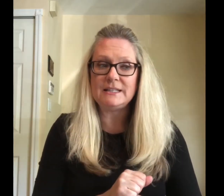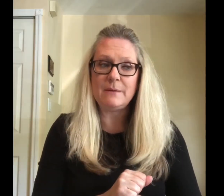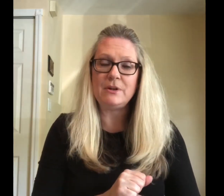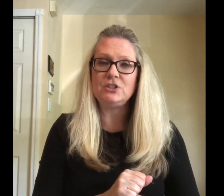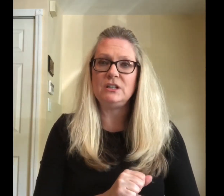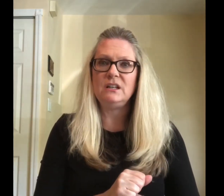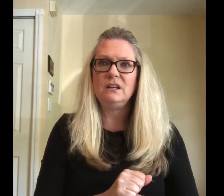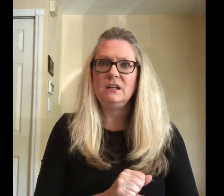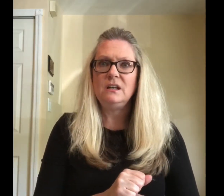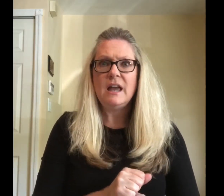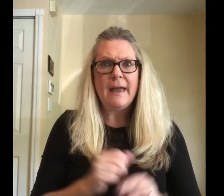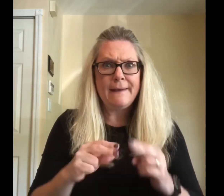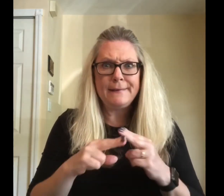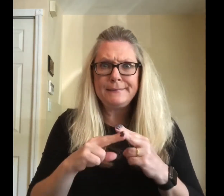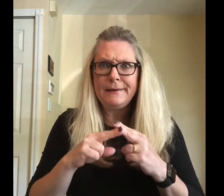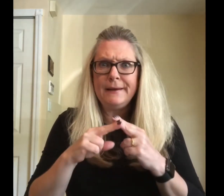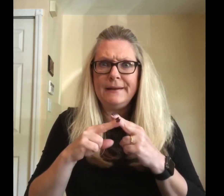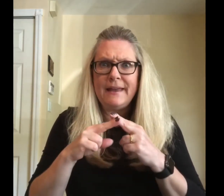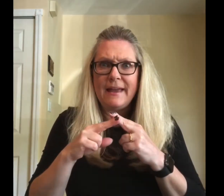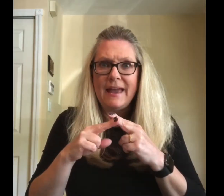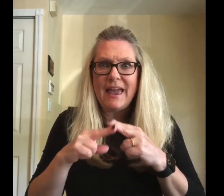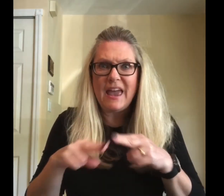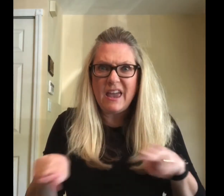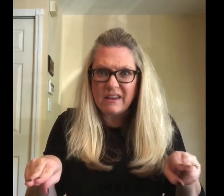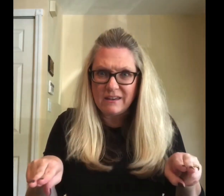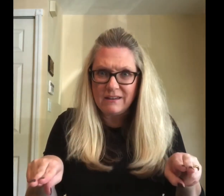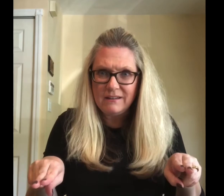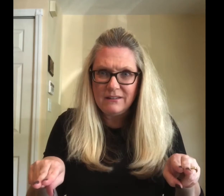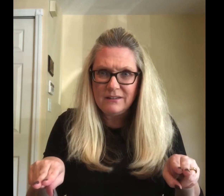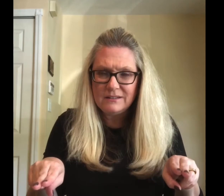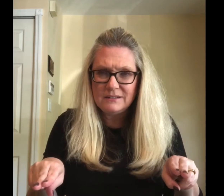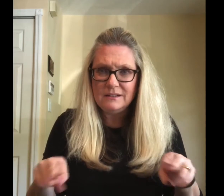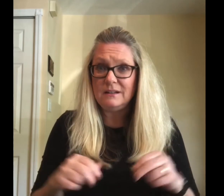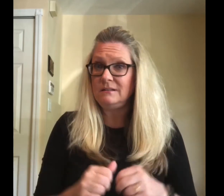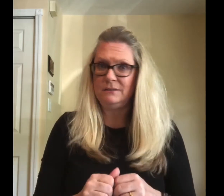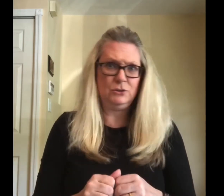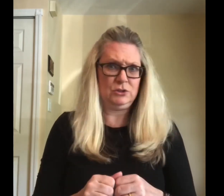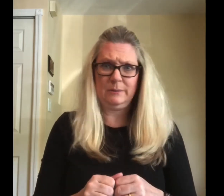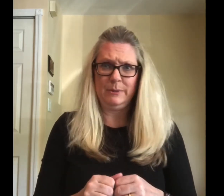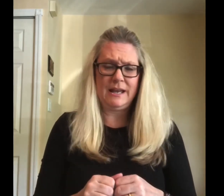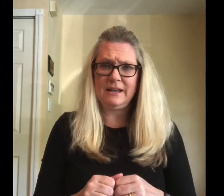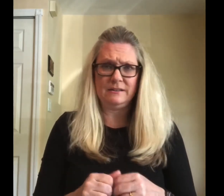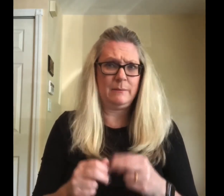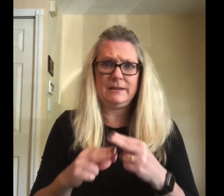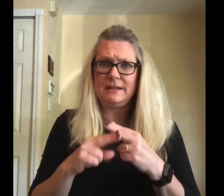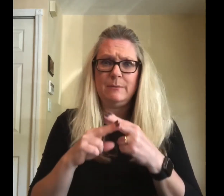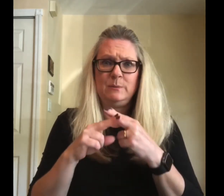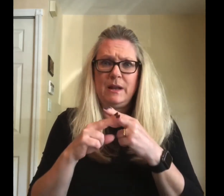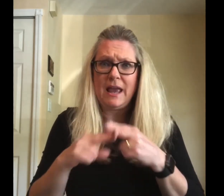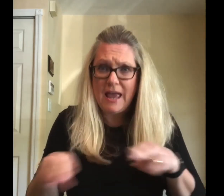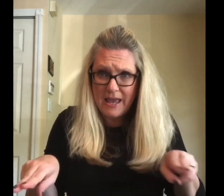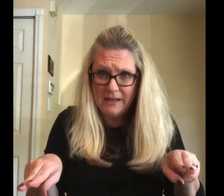sandwich. And an egg. I don't usually put eggs on my sandwich, but egg.